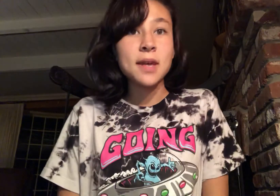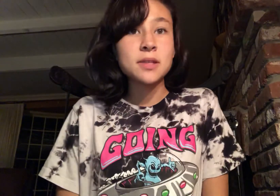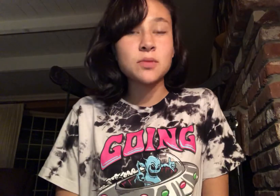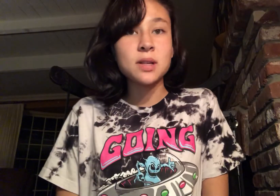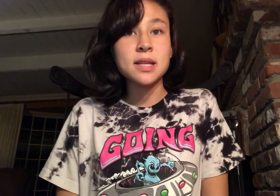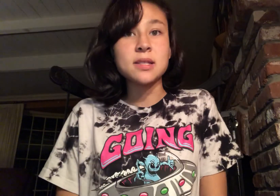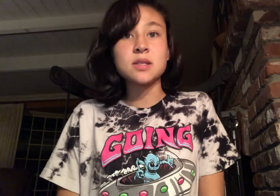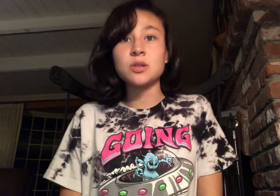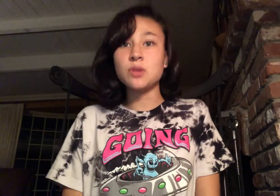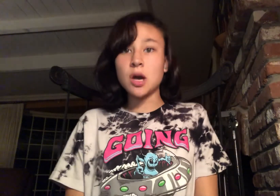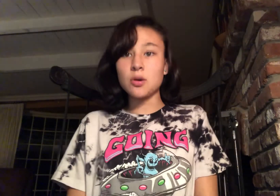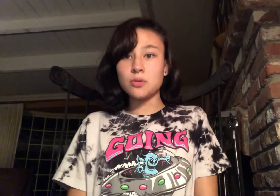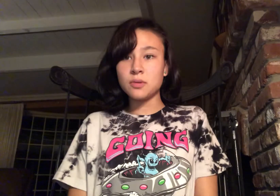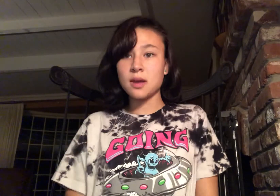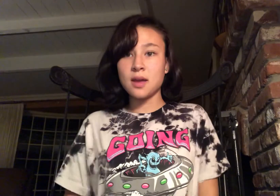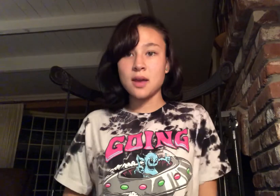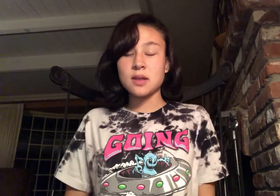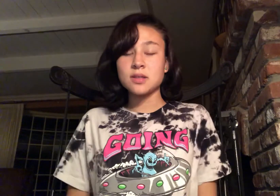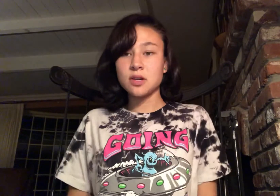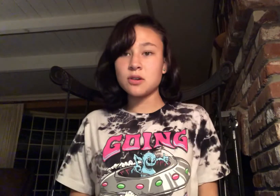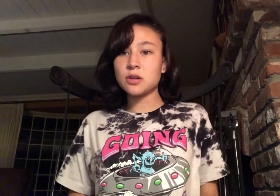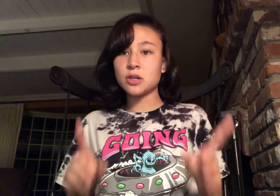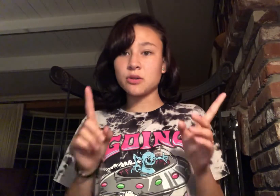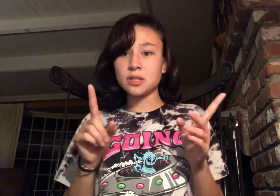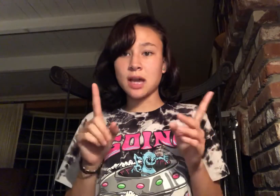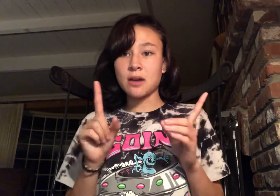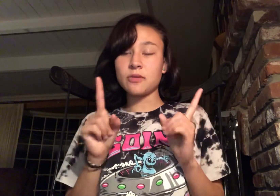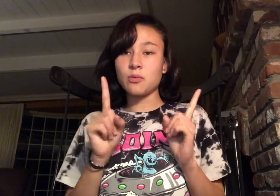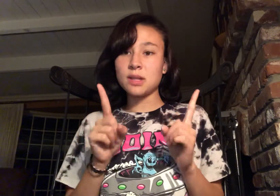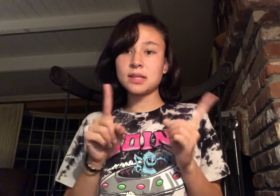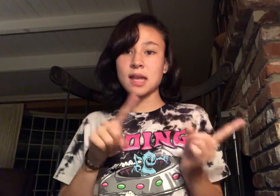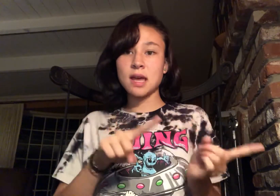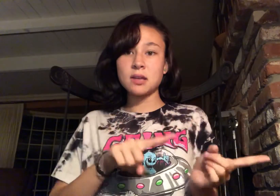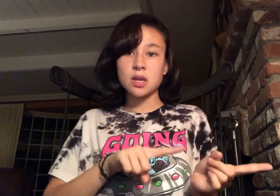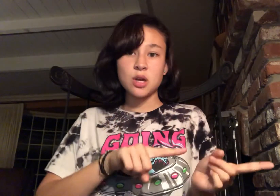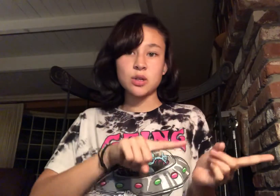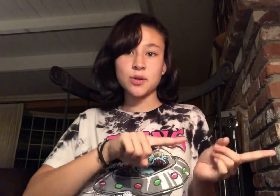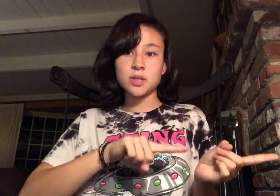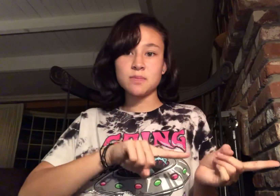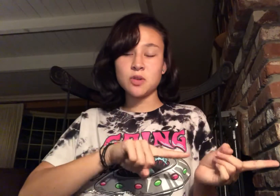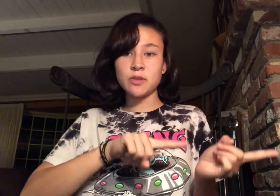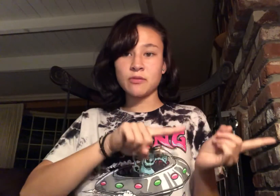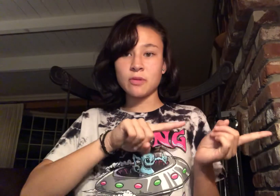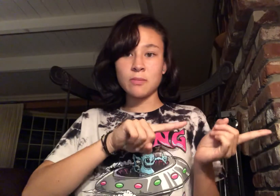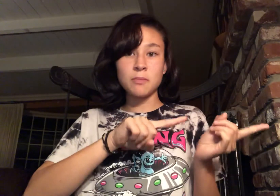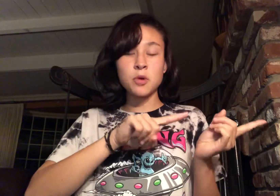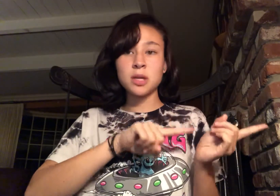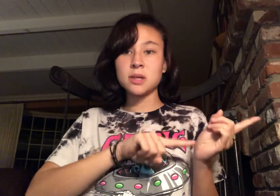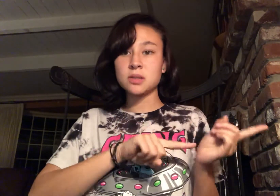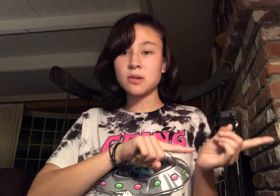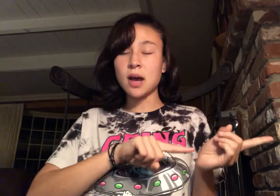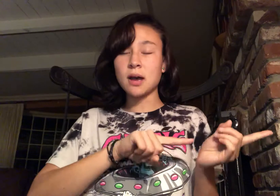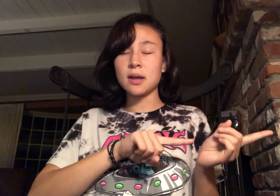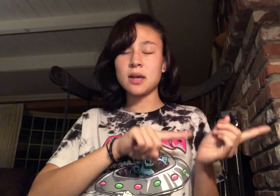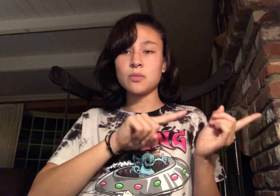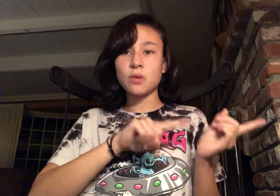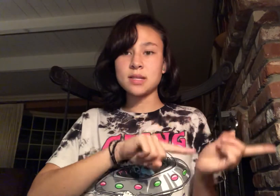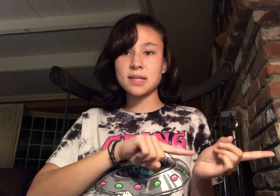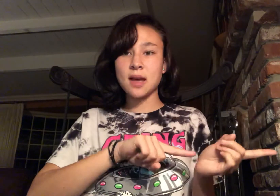next one is to go. To go, you're going to have the 1s again. You're going to move it from pointing in one